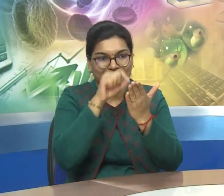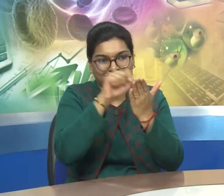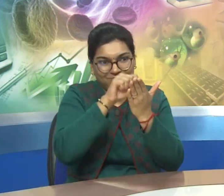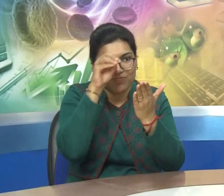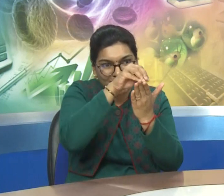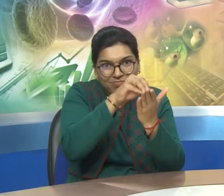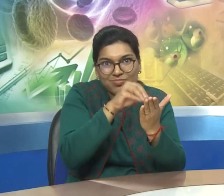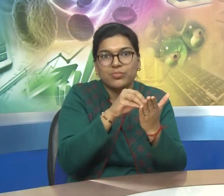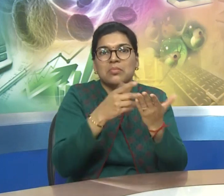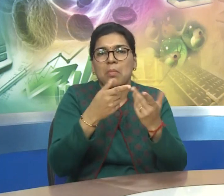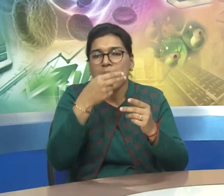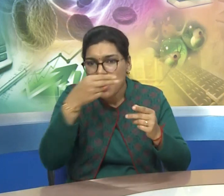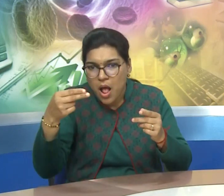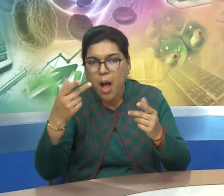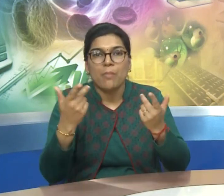Filling of catalog cards.